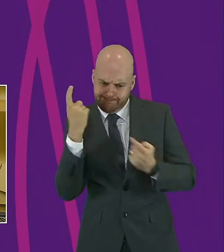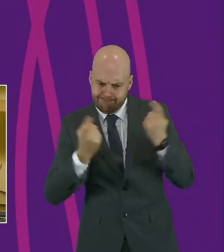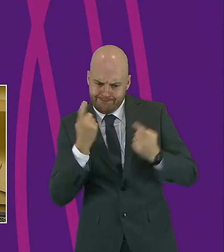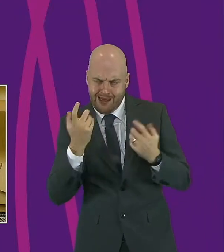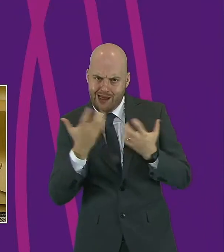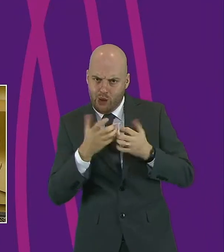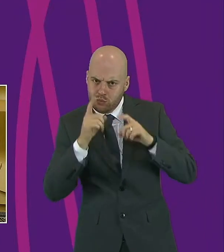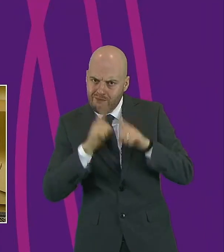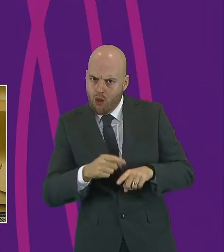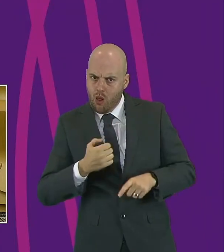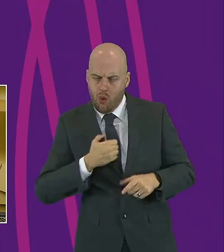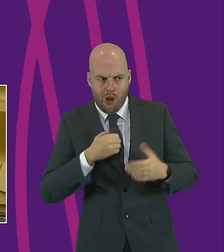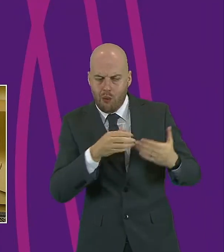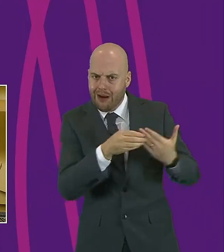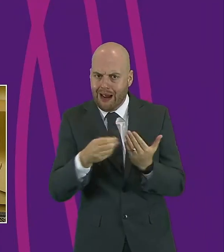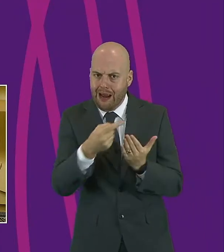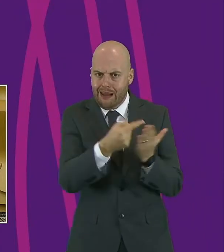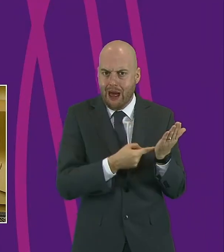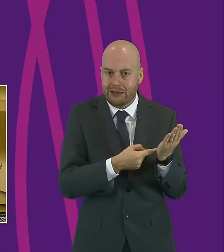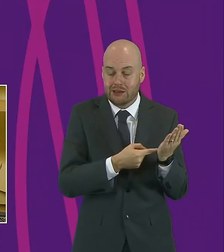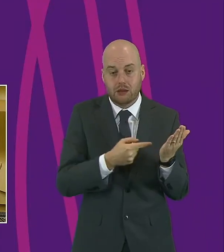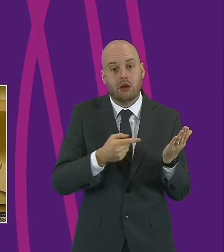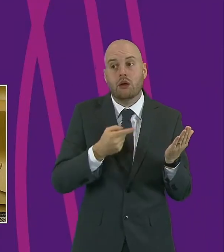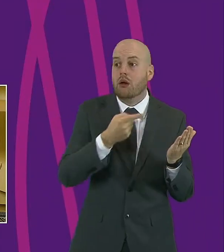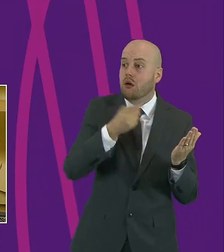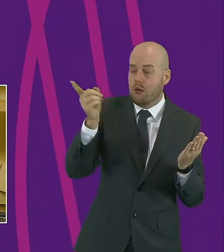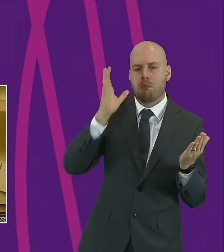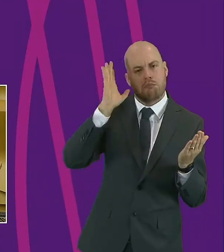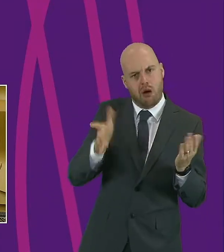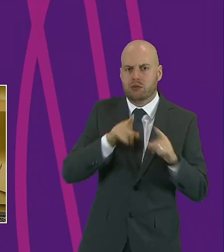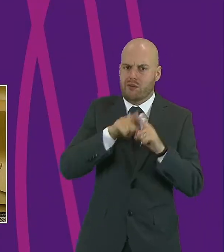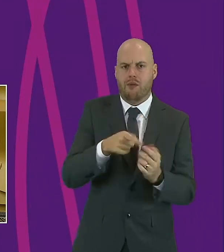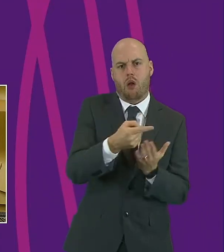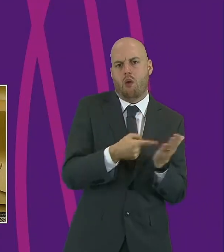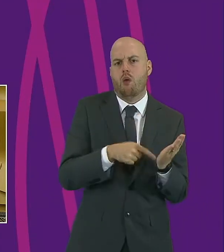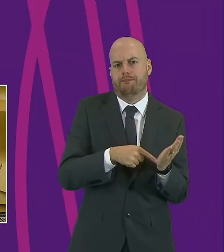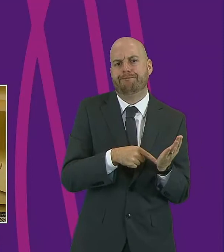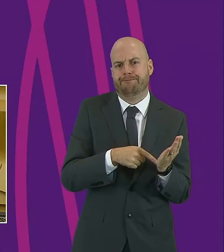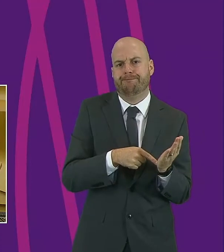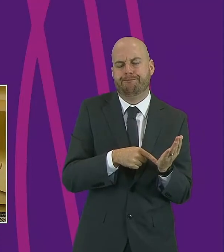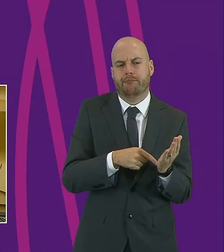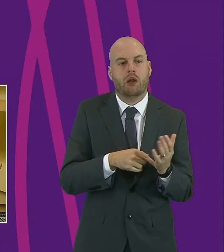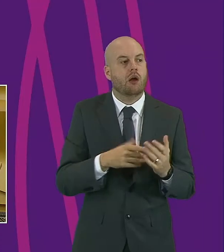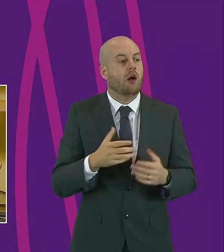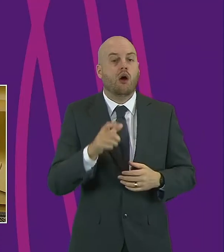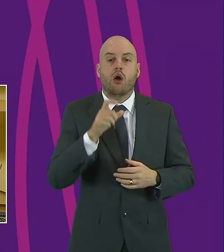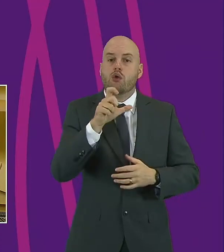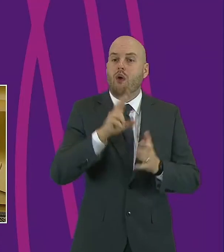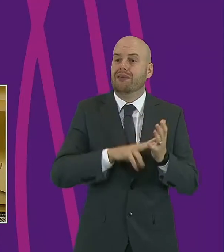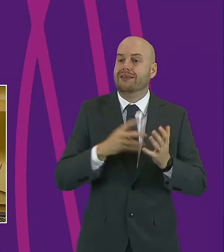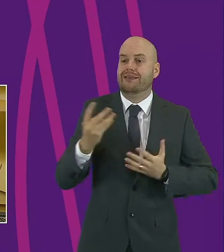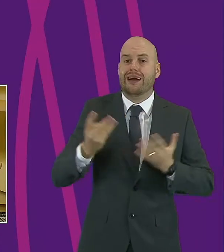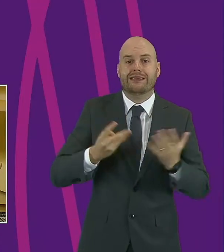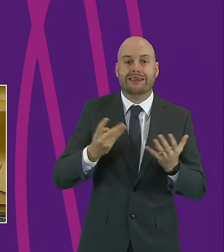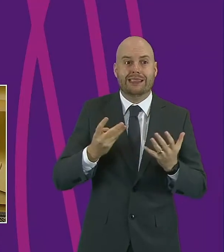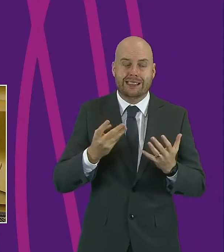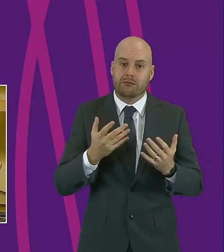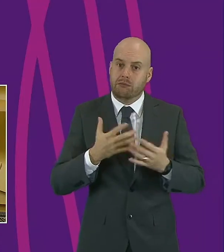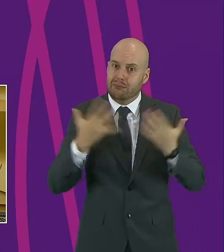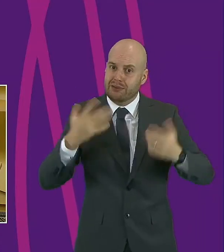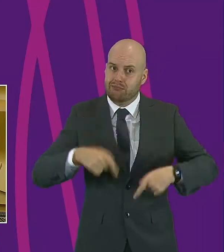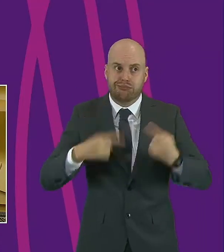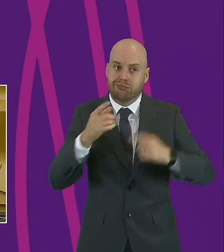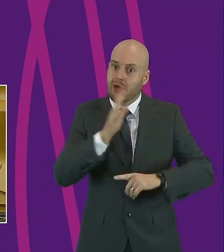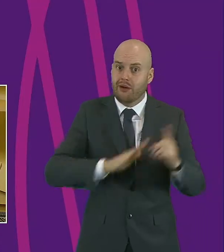guidelines. On balance, taking account of the different harms that COVID and the restrictions imposed to tackle it are inflicting on the country, we have decided